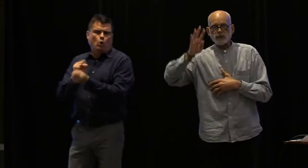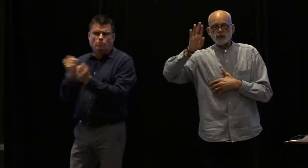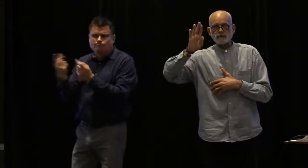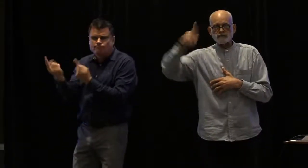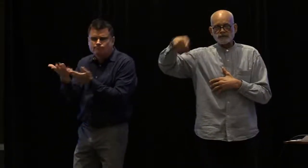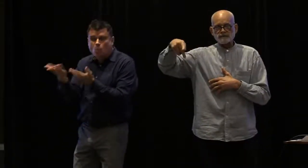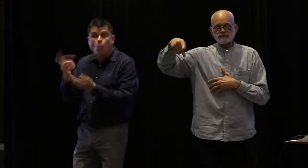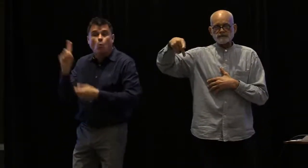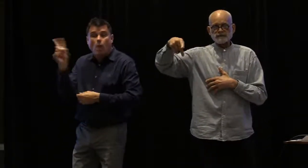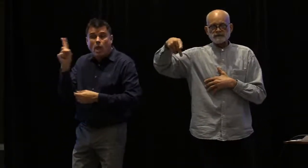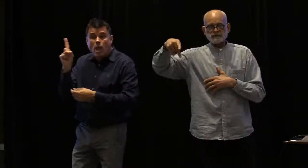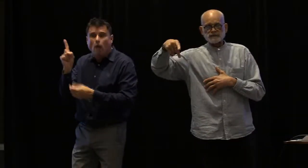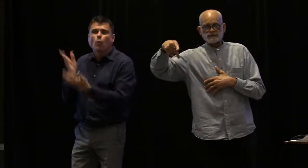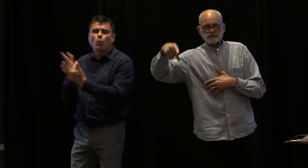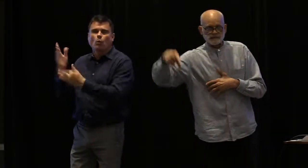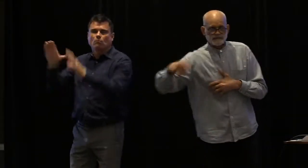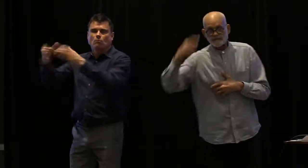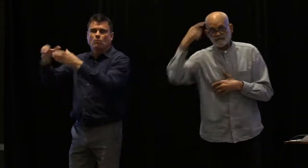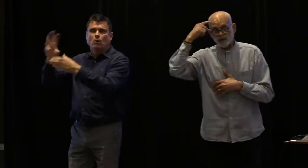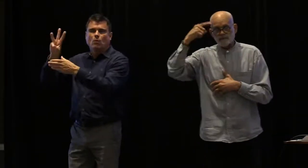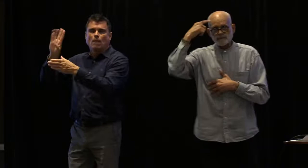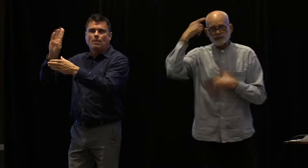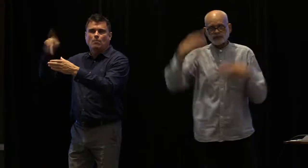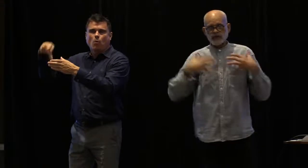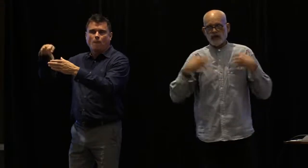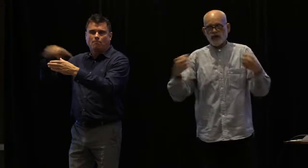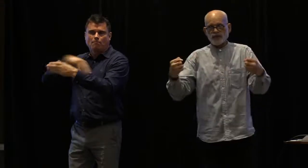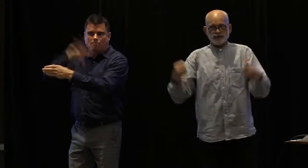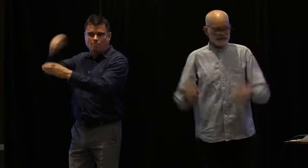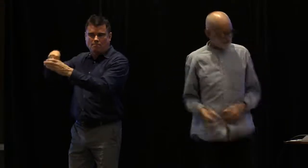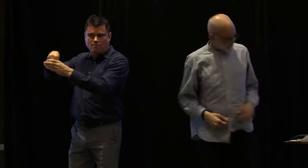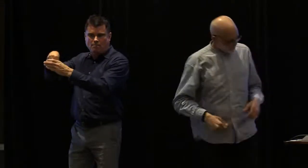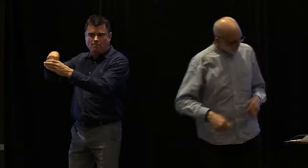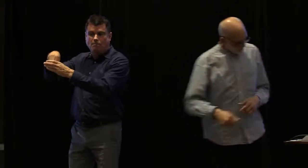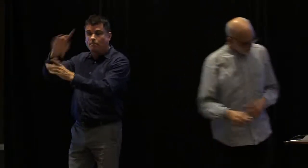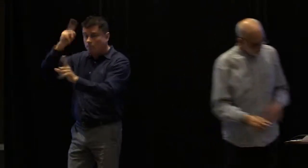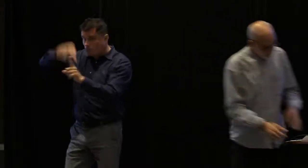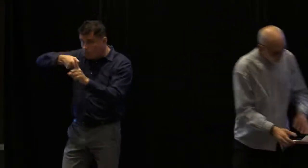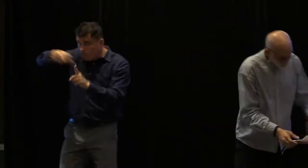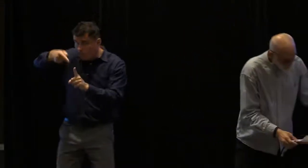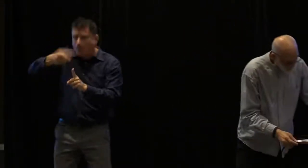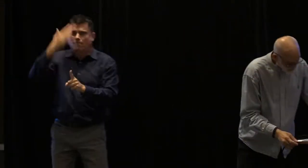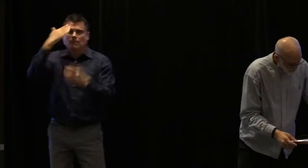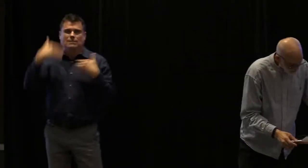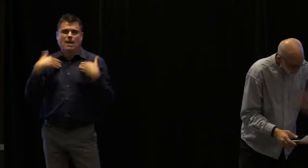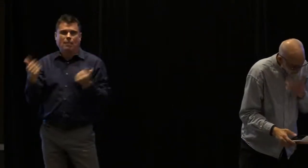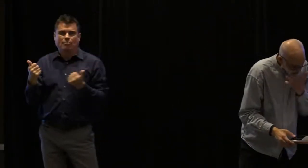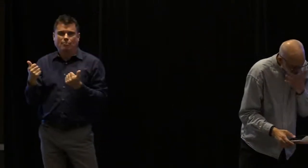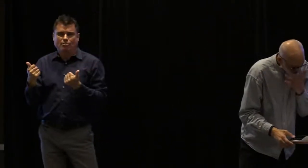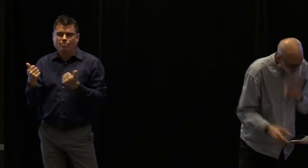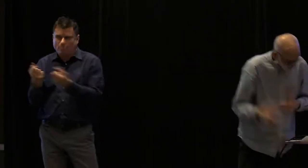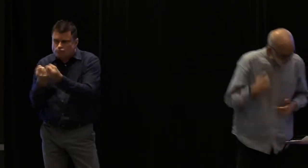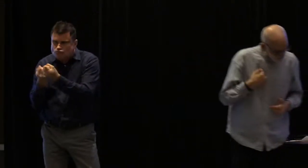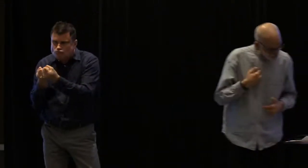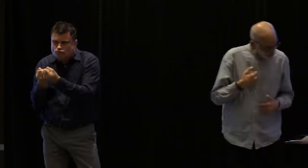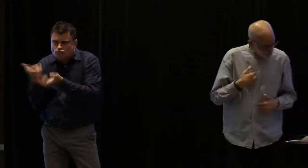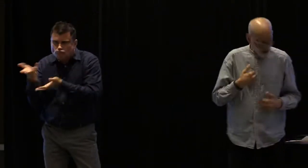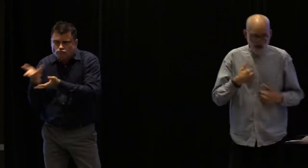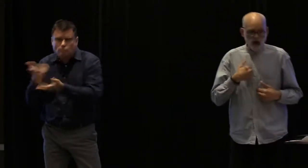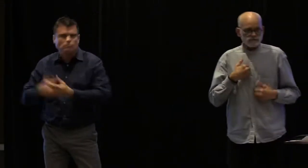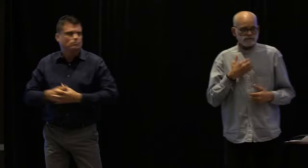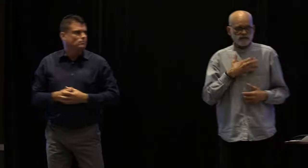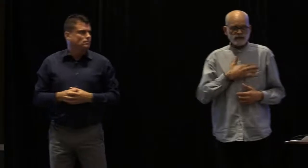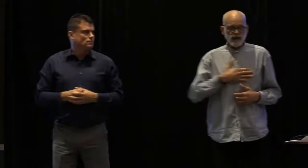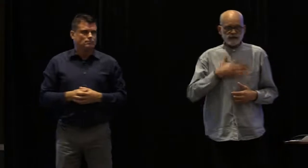and that's under the auspices of the Wellbeing Program. And that's a program that supports the mental health and well-being